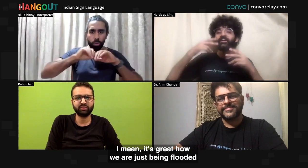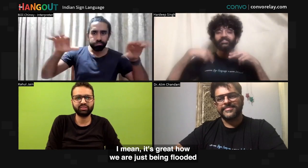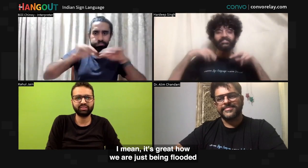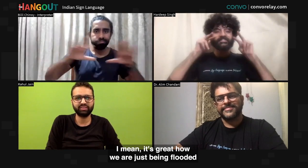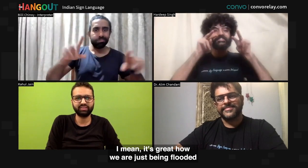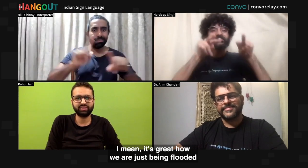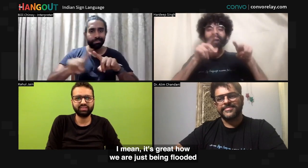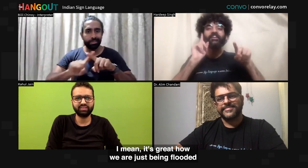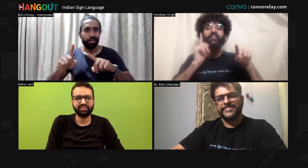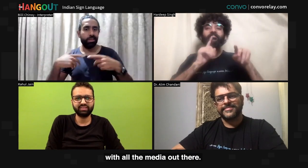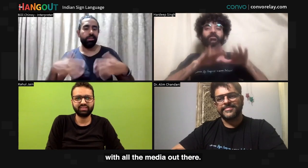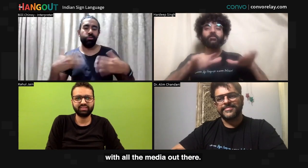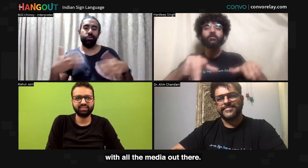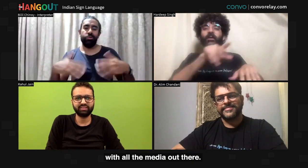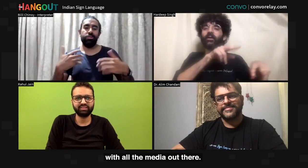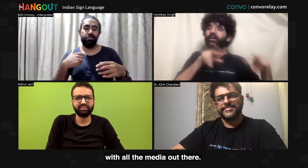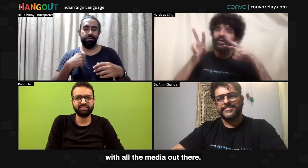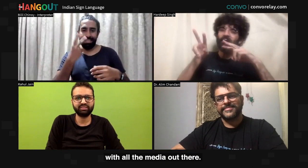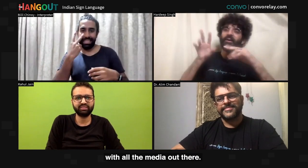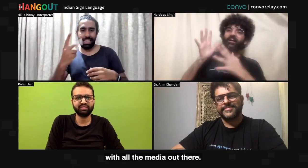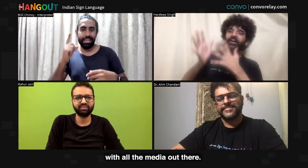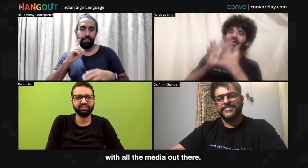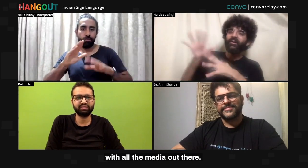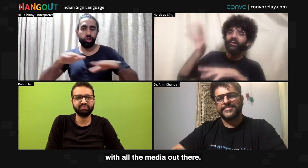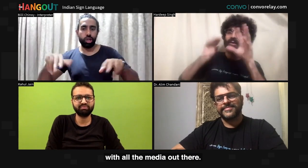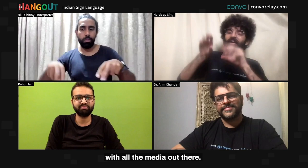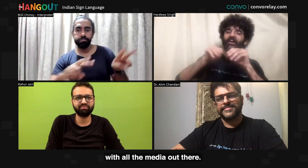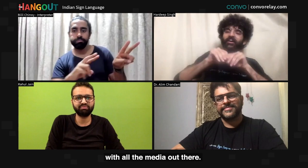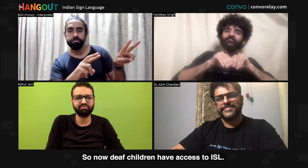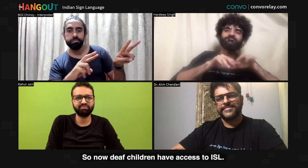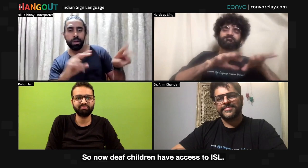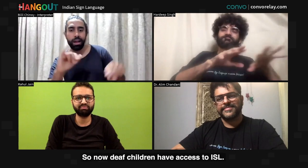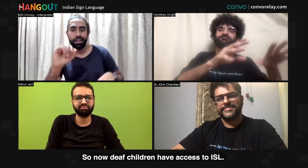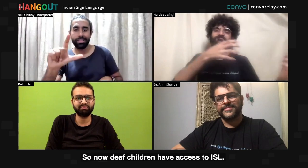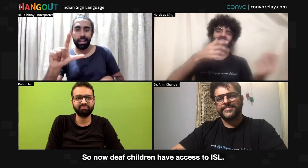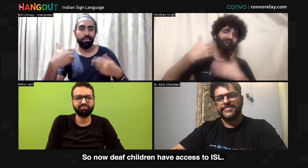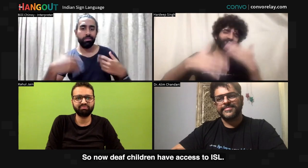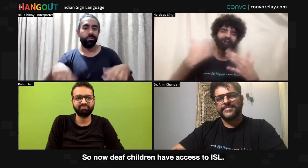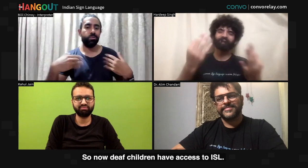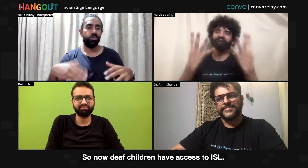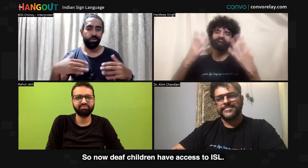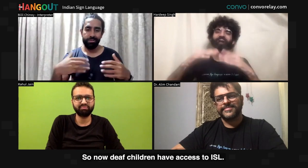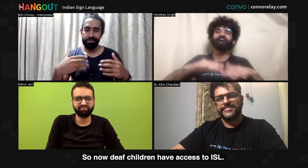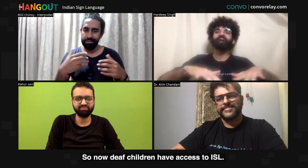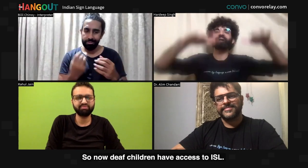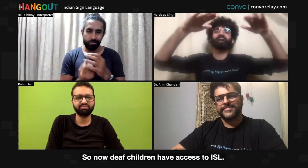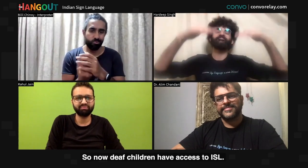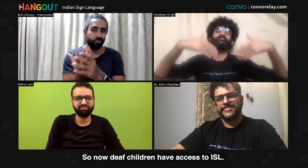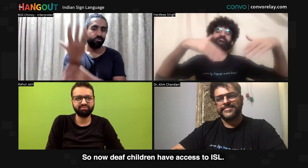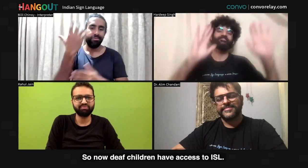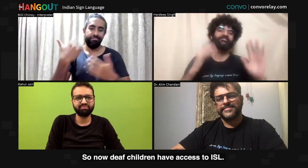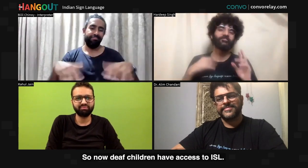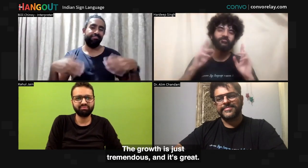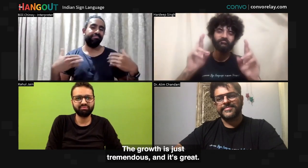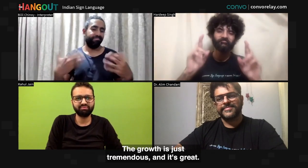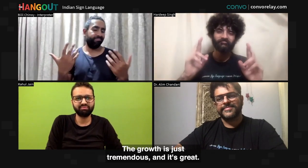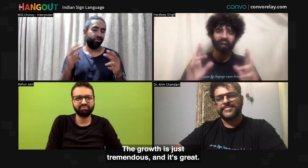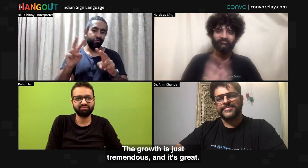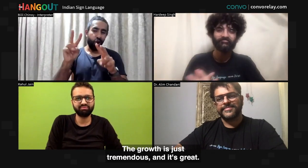flooded with all the media out there. Um, so now deaf children have access to ISL. Uh, the growth is just